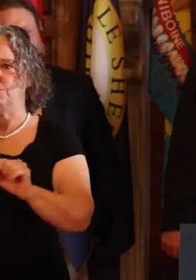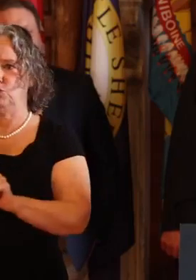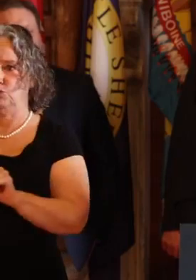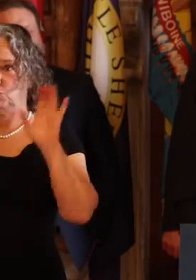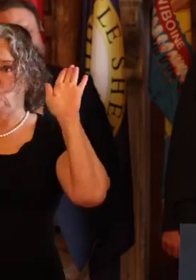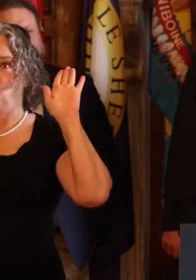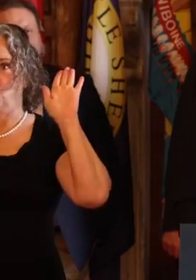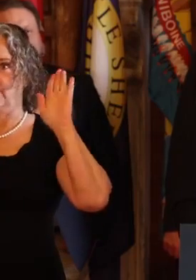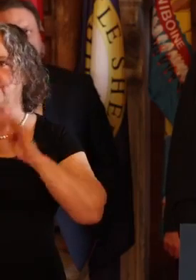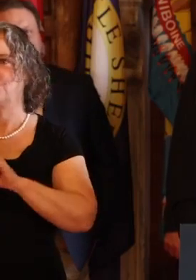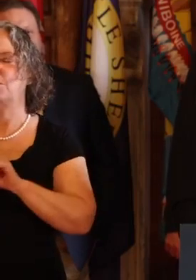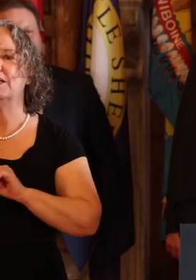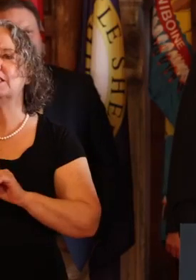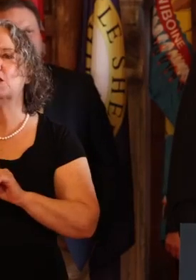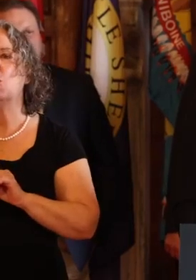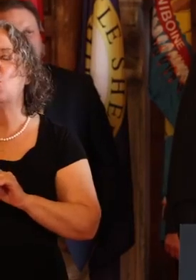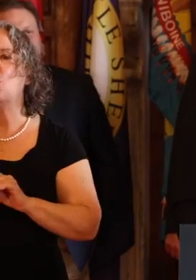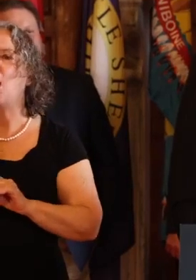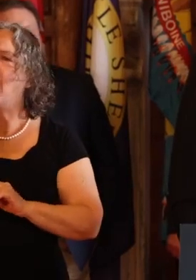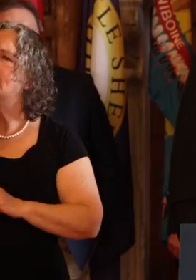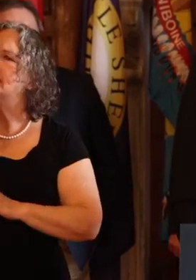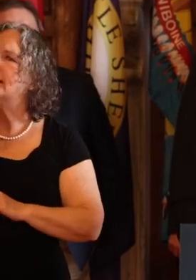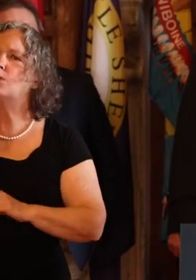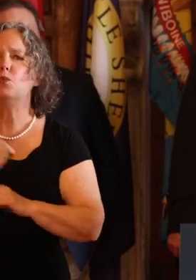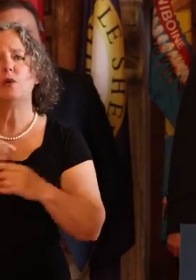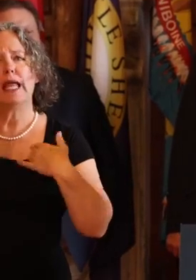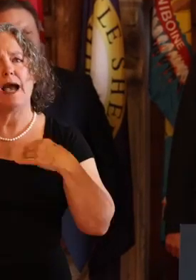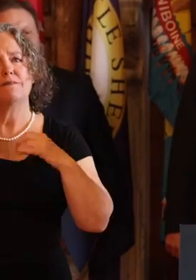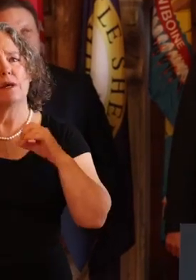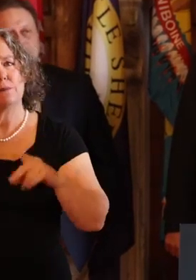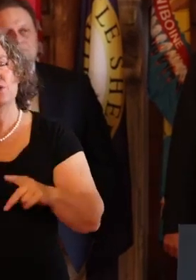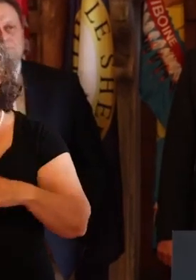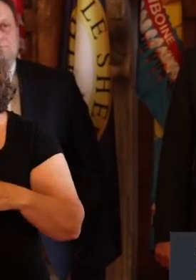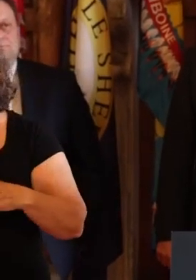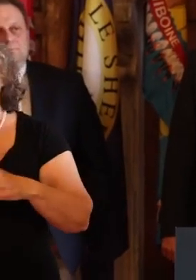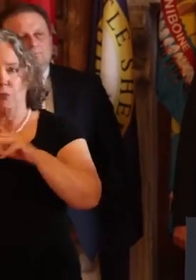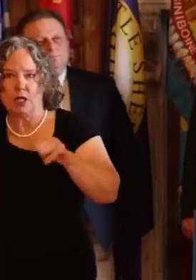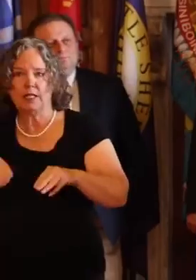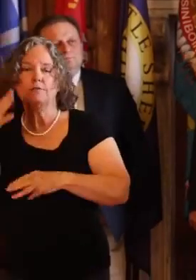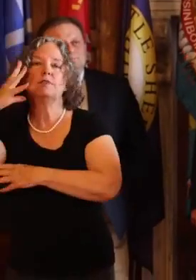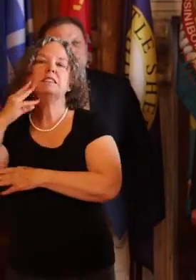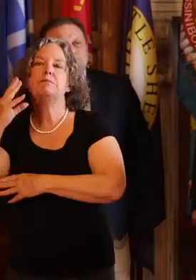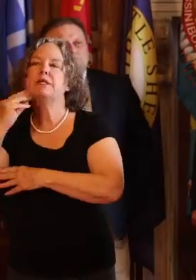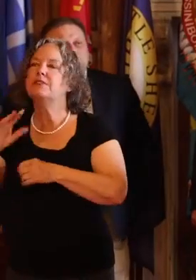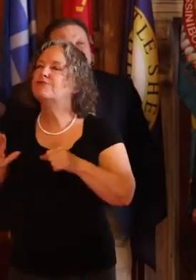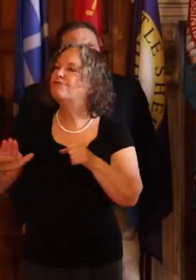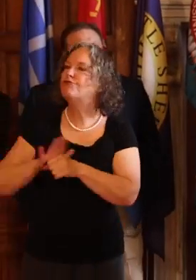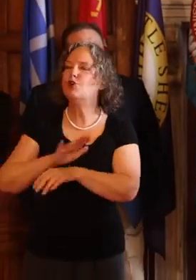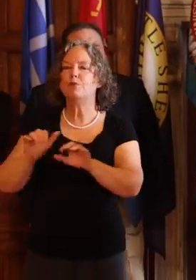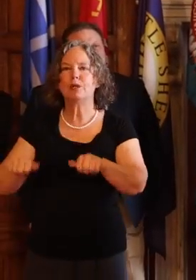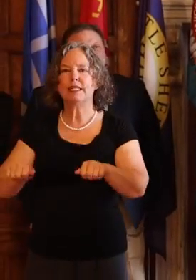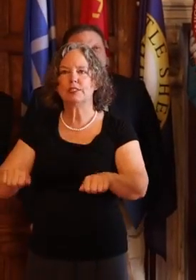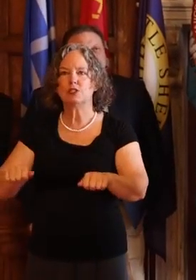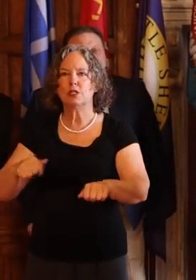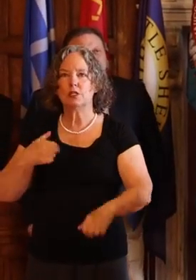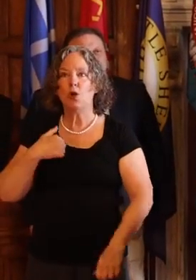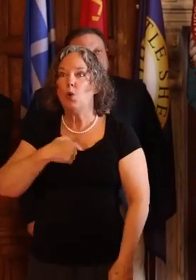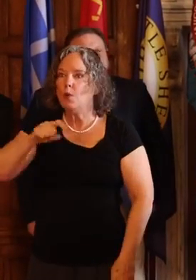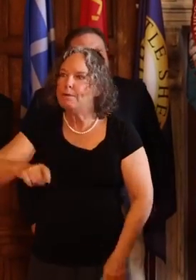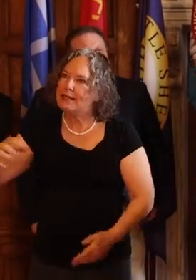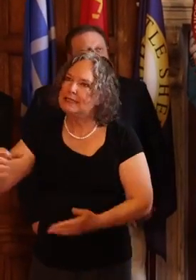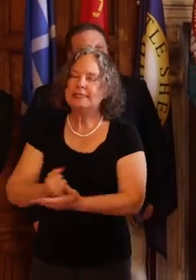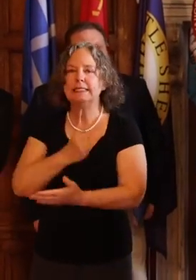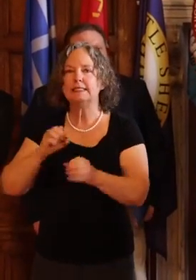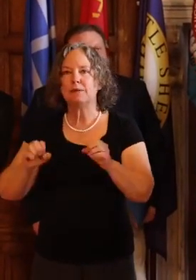I said, quote, "We have an opportunity to help Montana realize our full potential. We must seize this opportunity